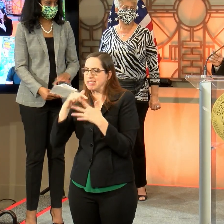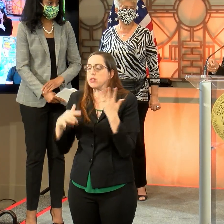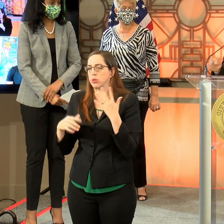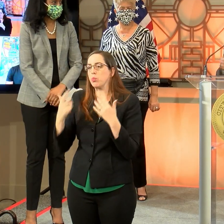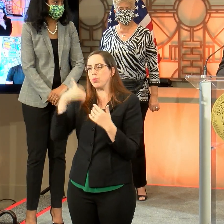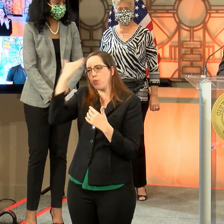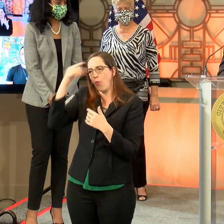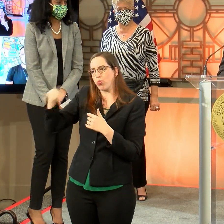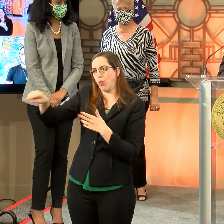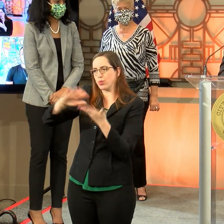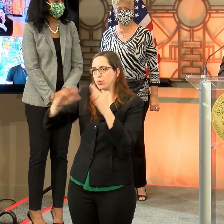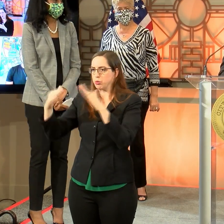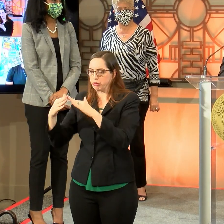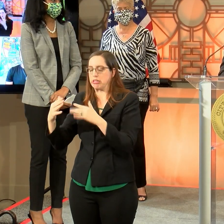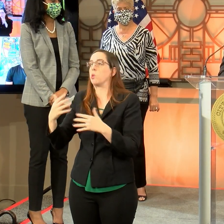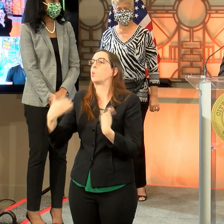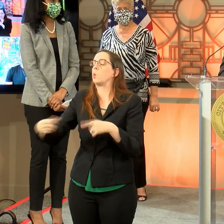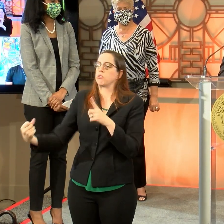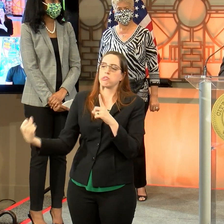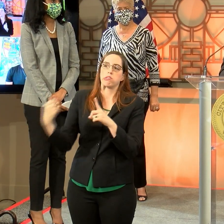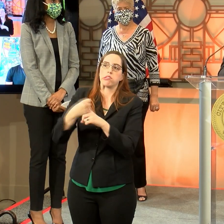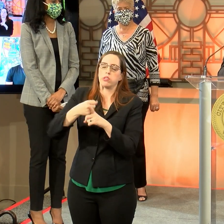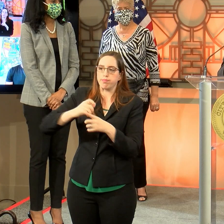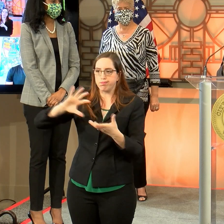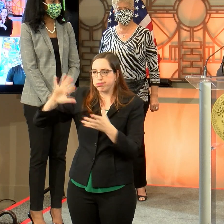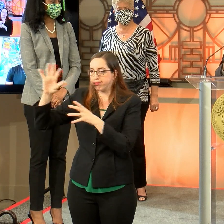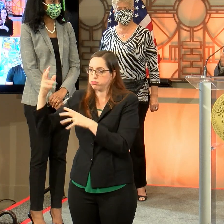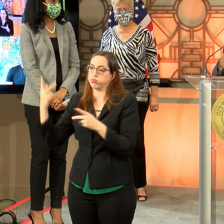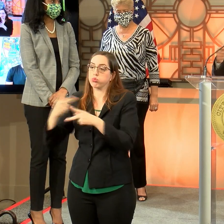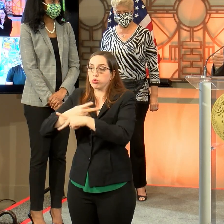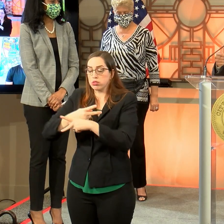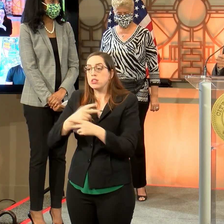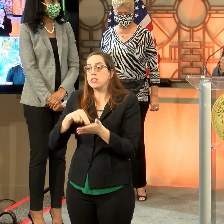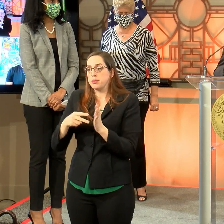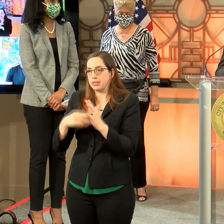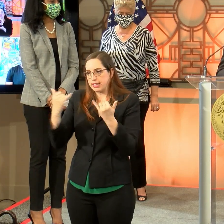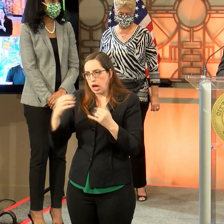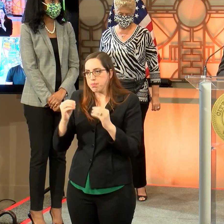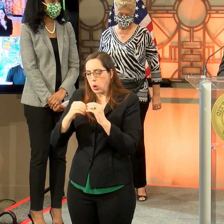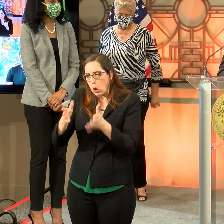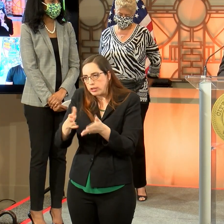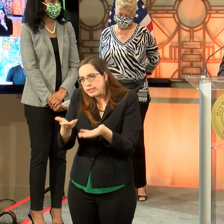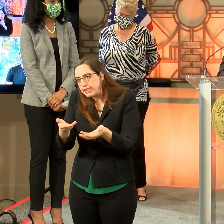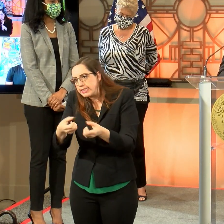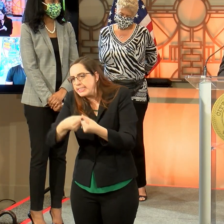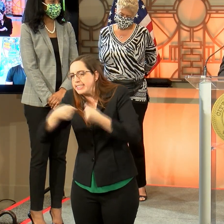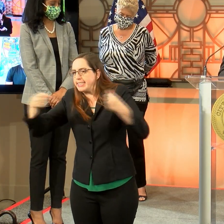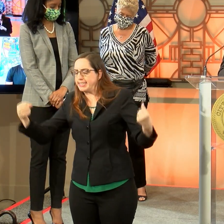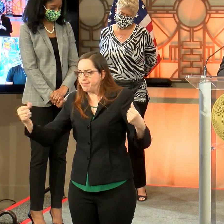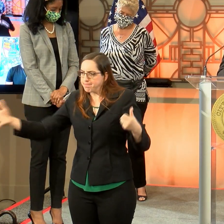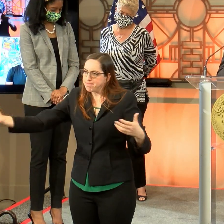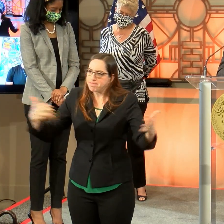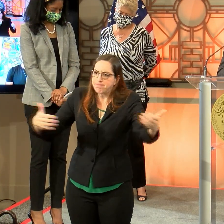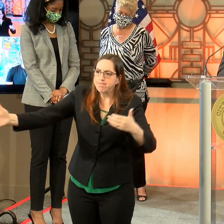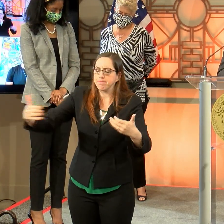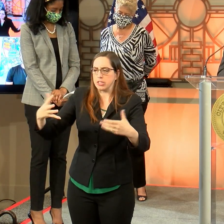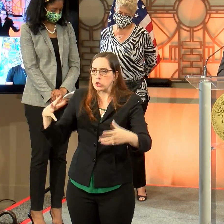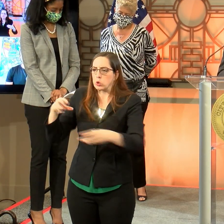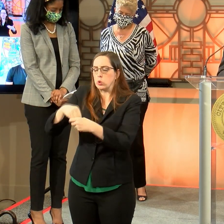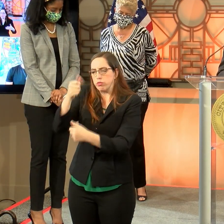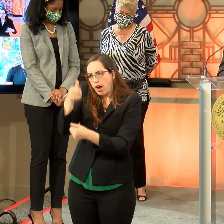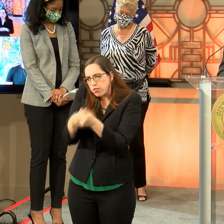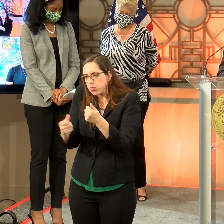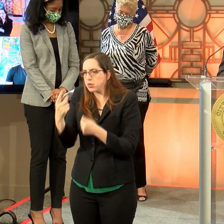on those communities. And as the conversation is turning more and more to opening up, we need to make sure that as we move